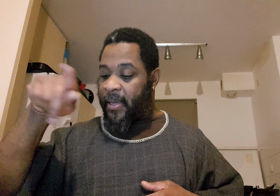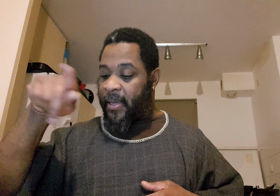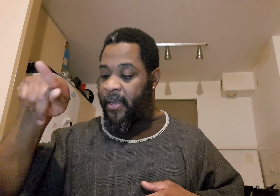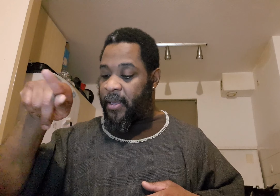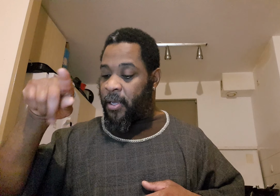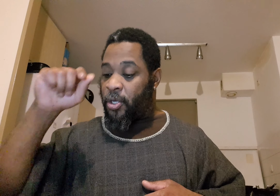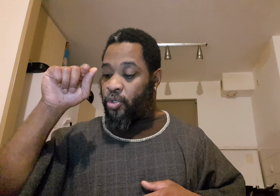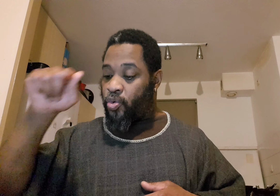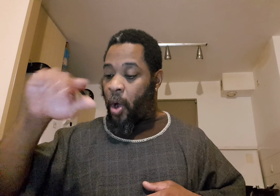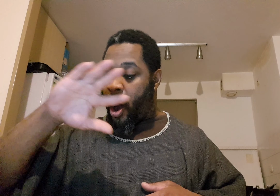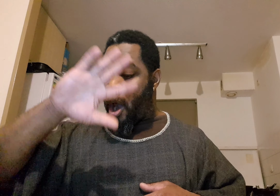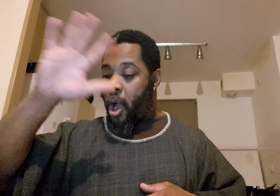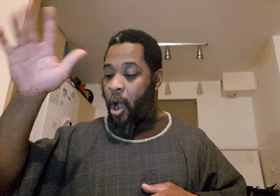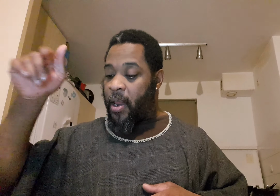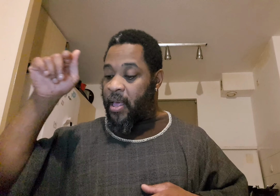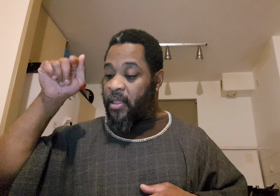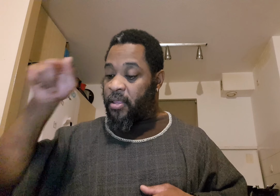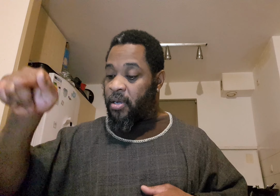according to all the